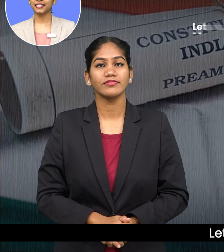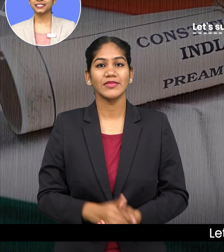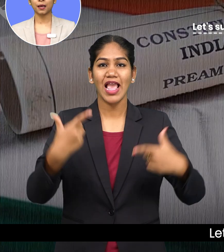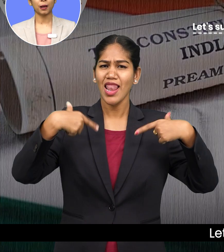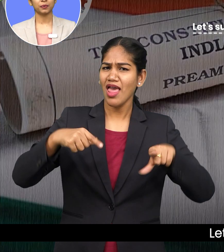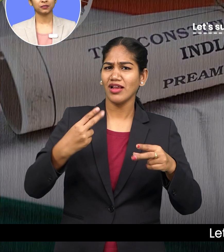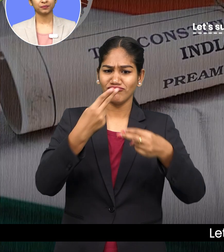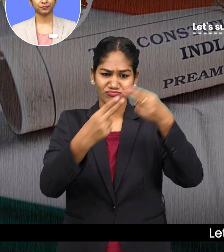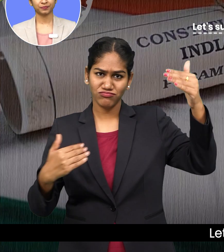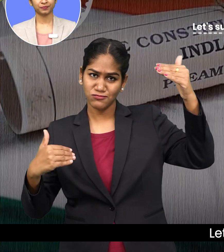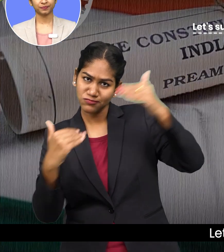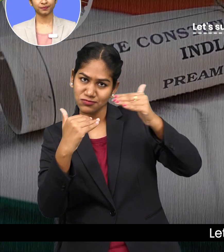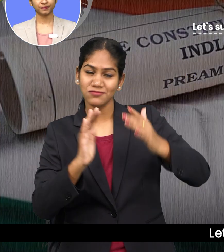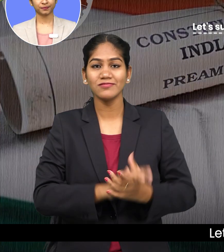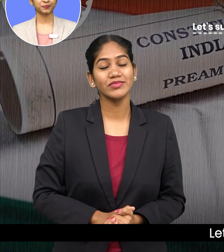Let's sum up.